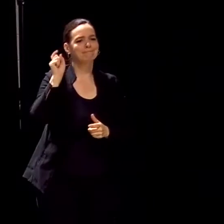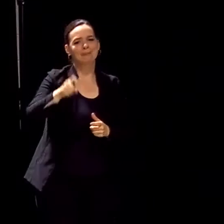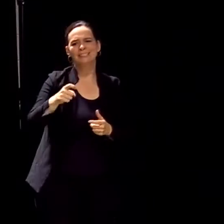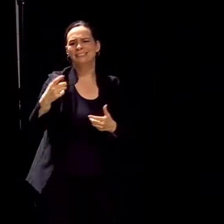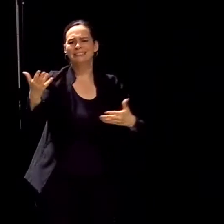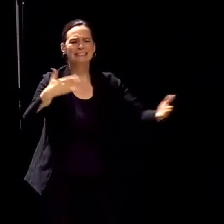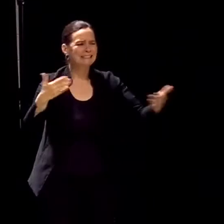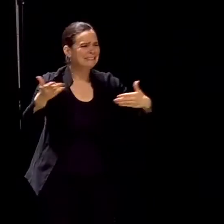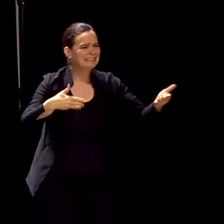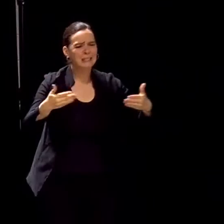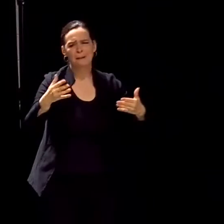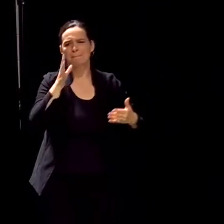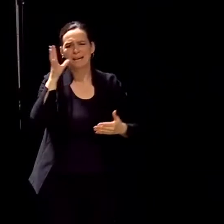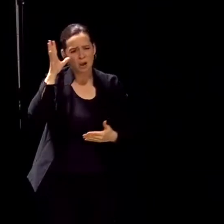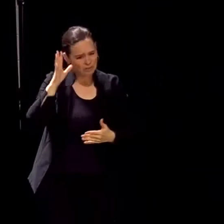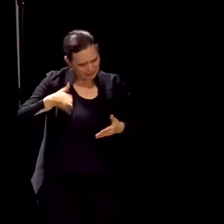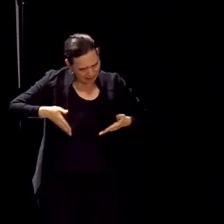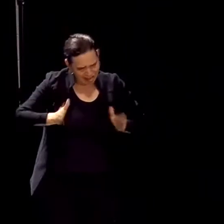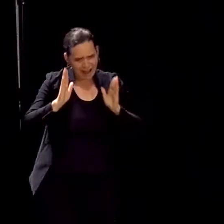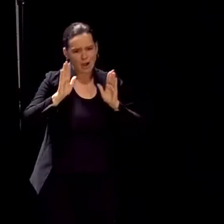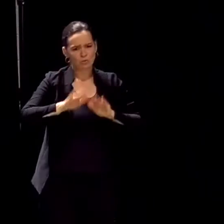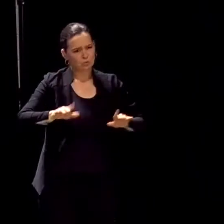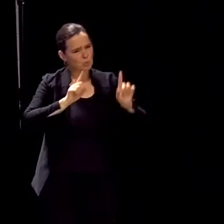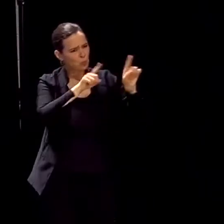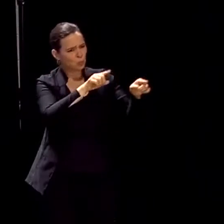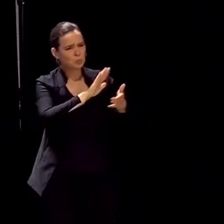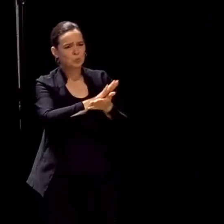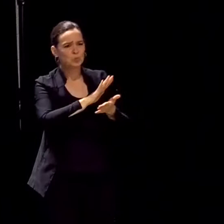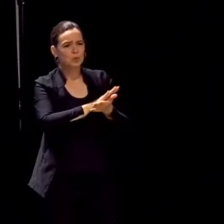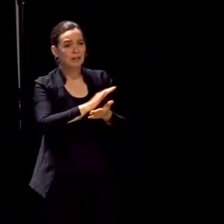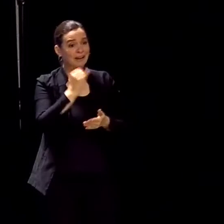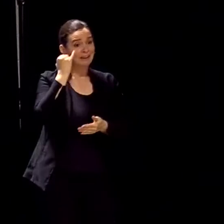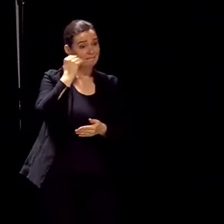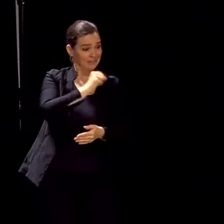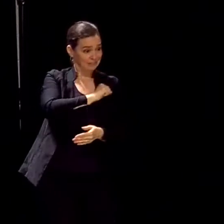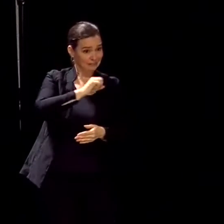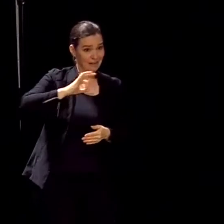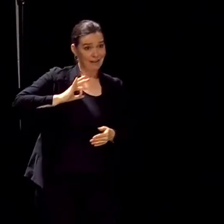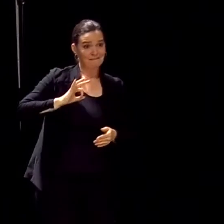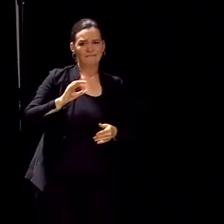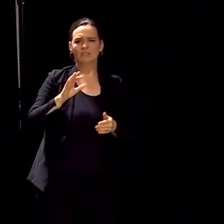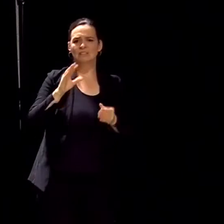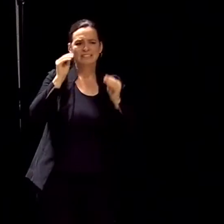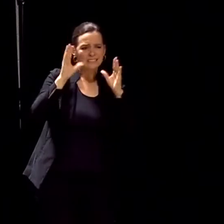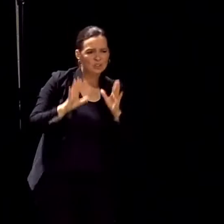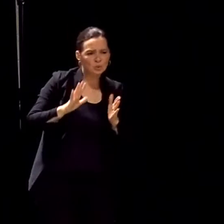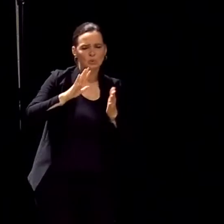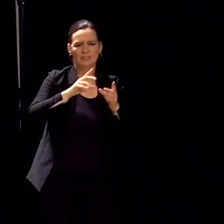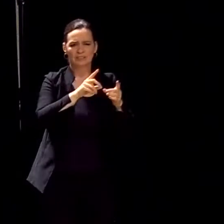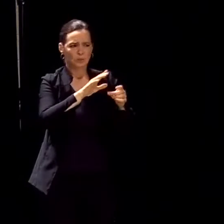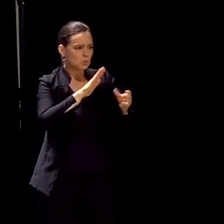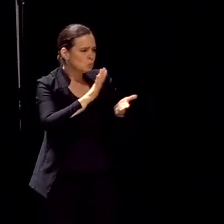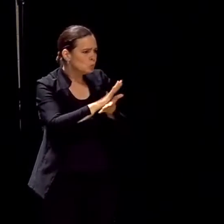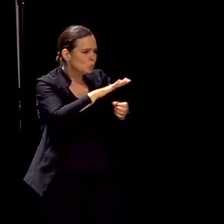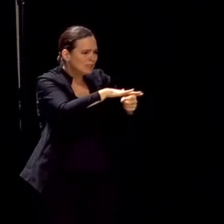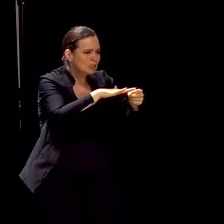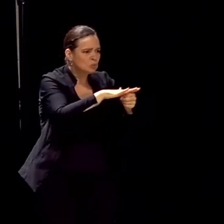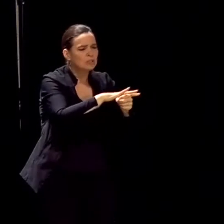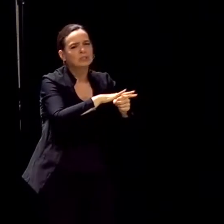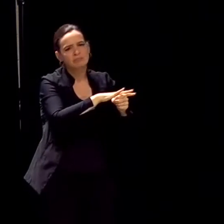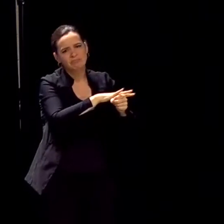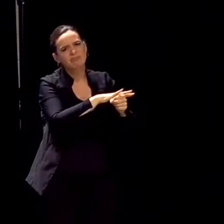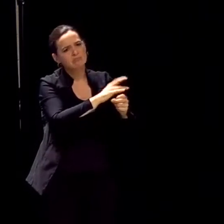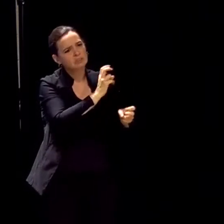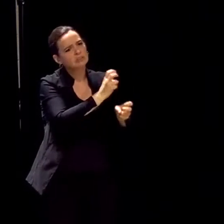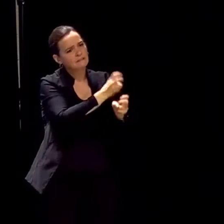parents, from the faculty, the districts themselves, and we'll help manage this. We'll help get through